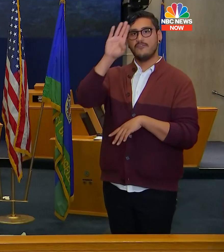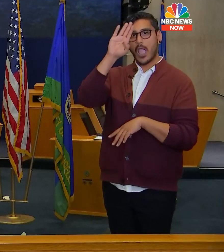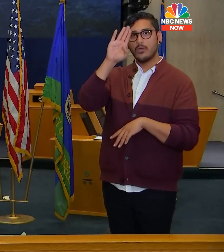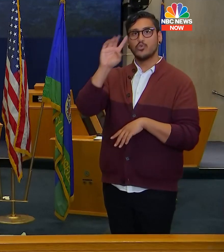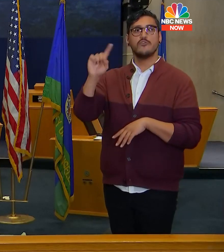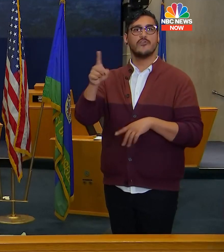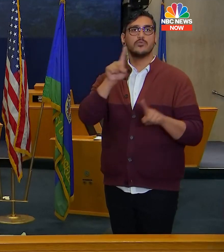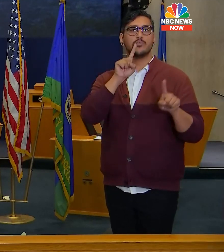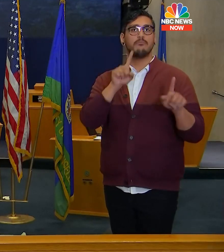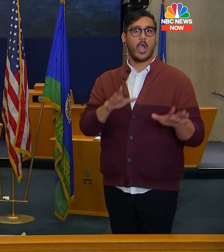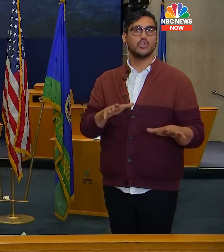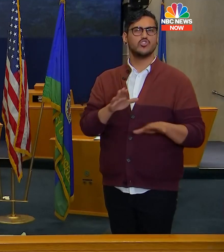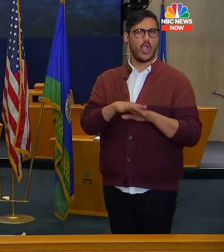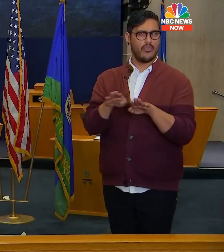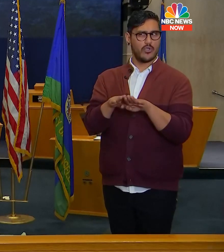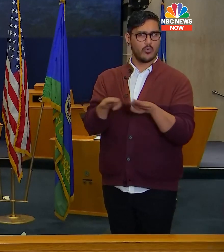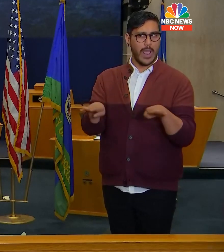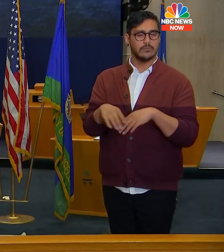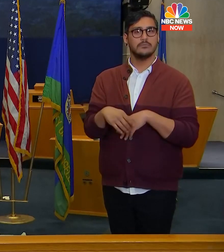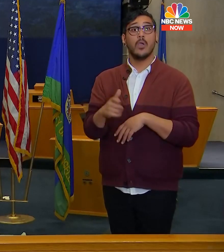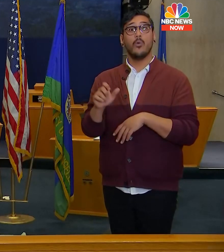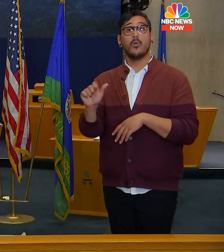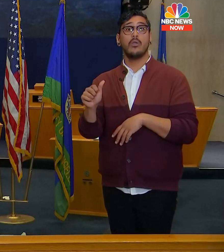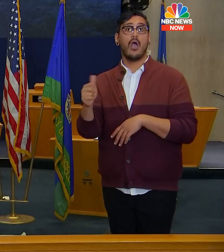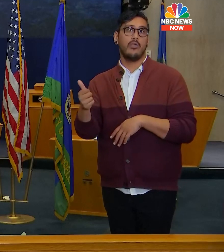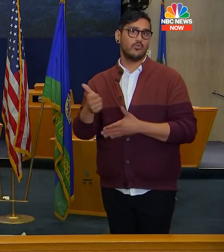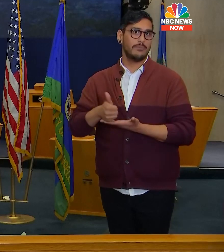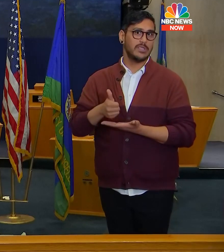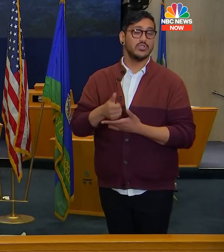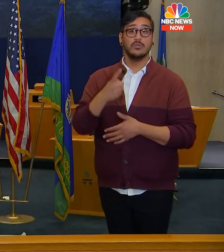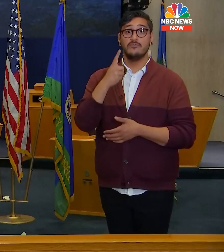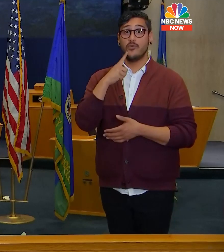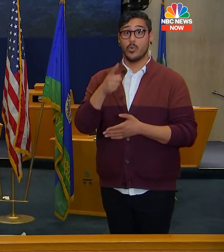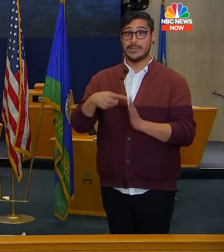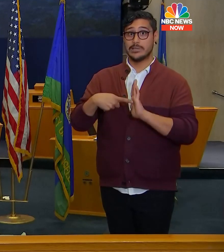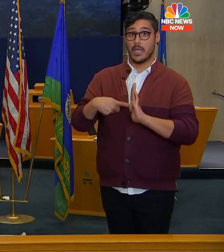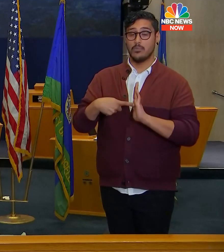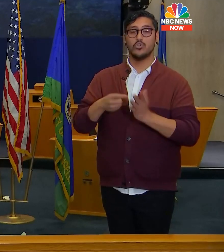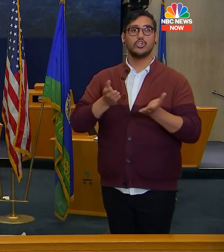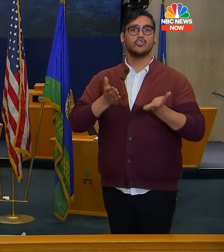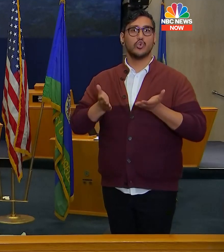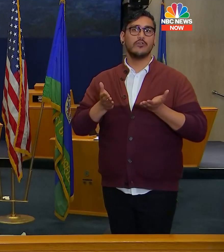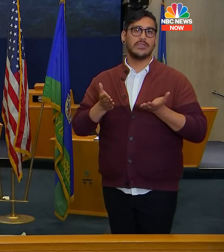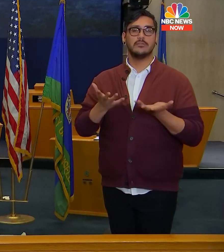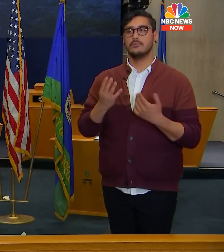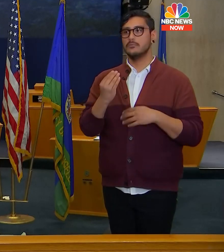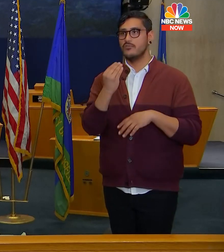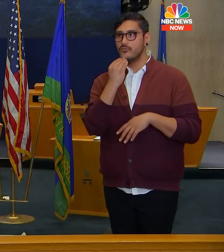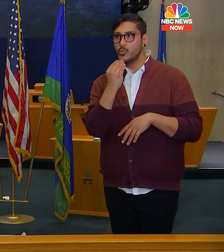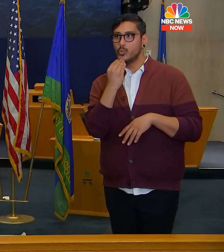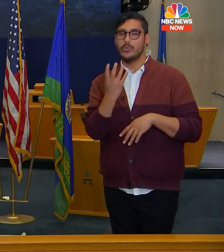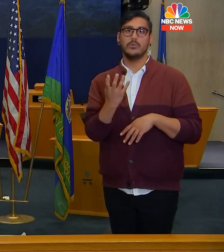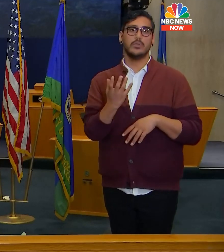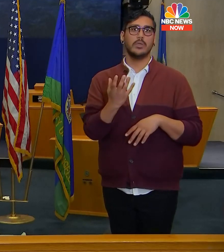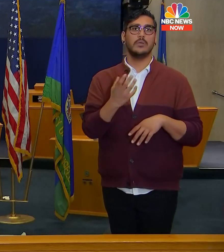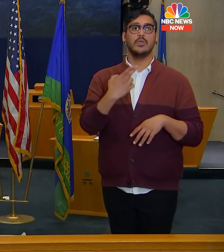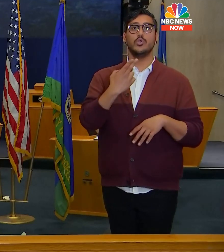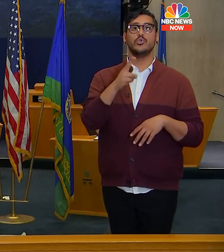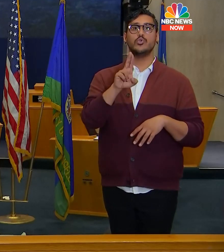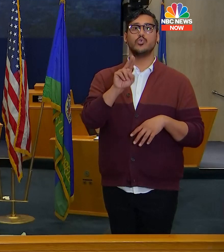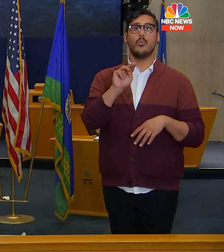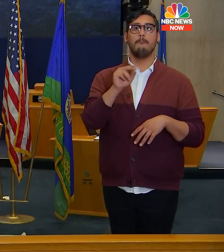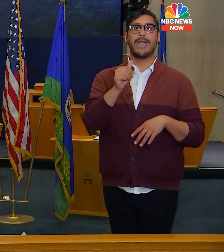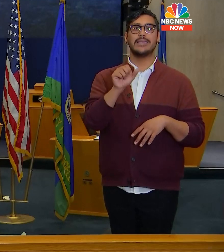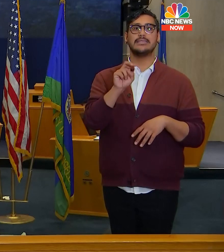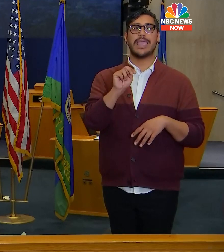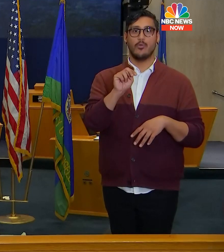first responders on the ground, or other missions, for example, service supplies, food supplies, humanitarian